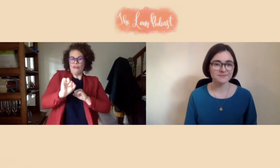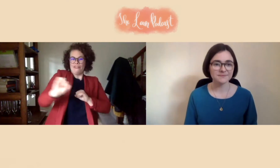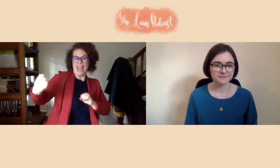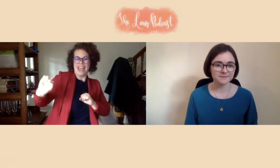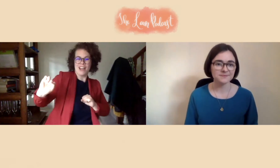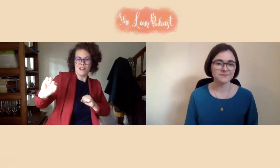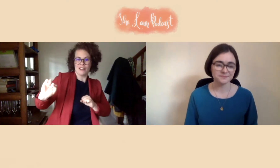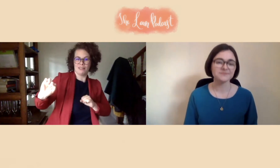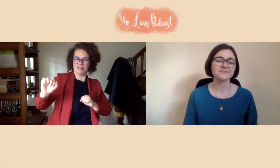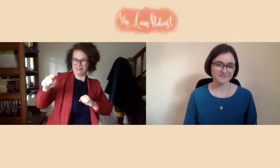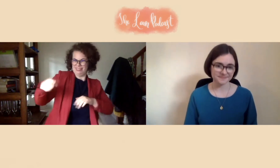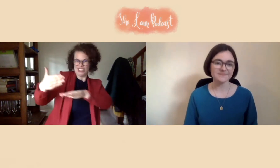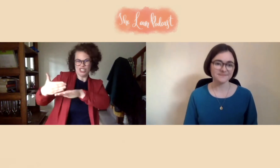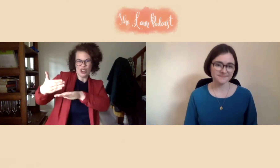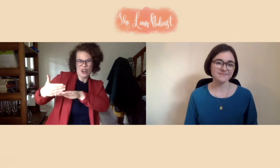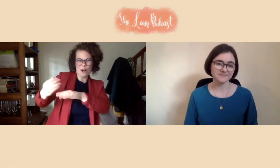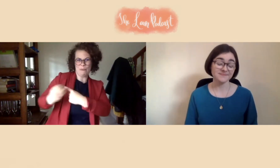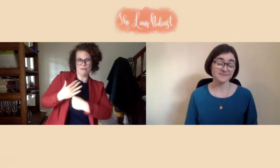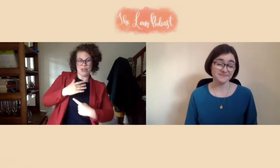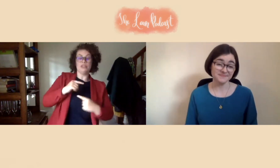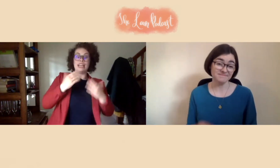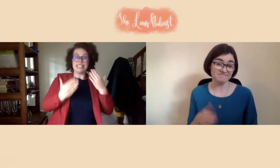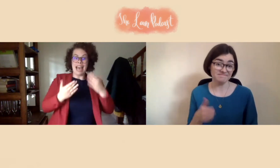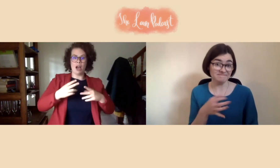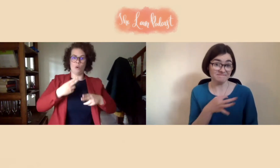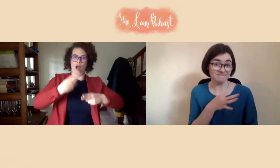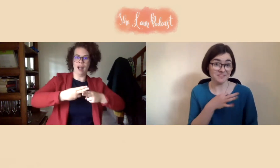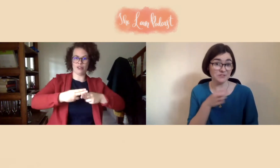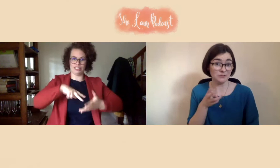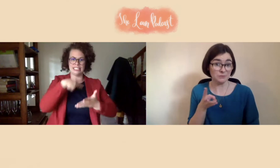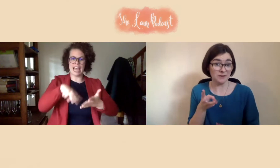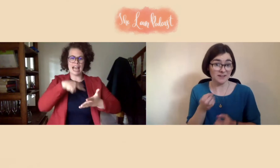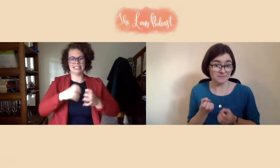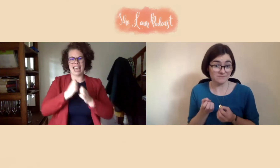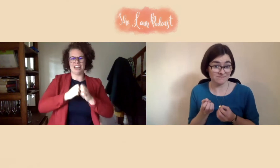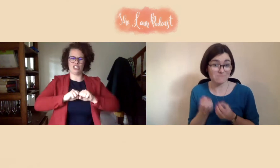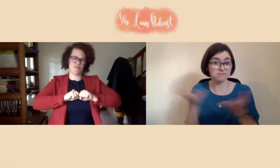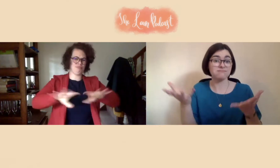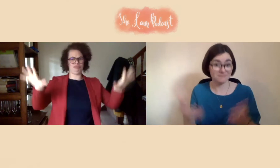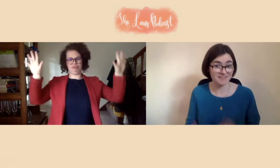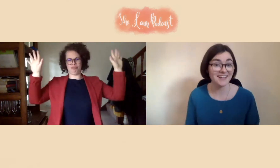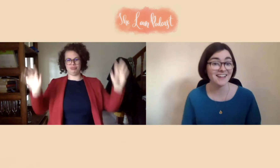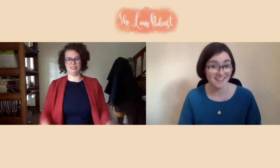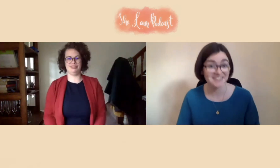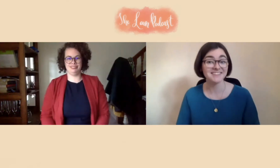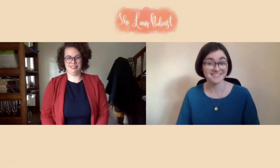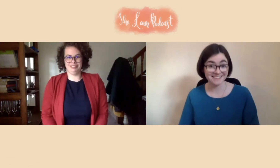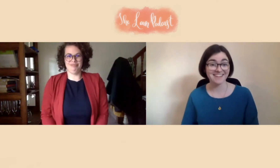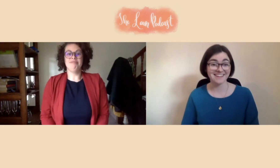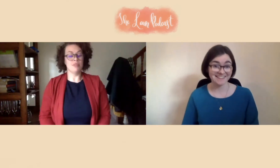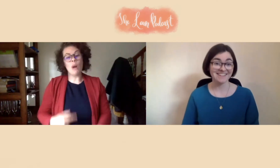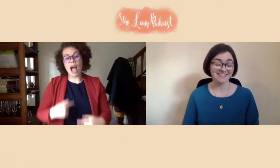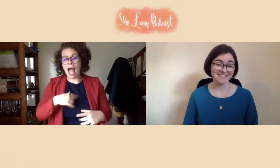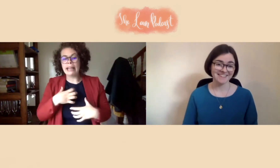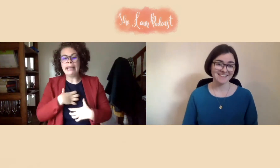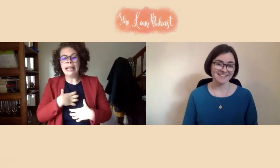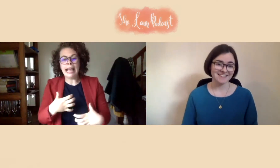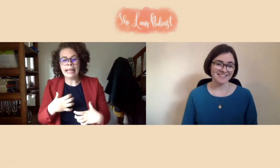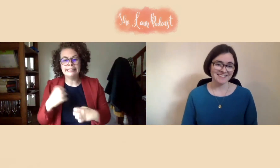of bouncing it off. That's a good way to release it. Yeah. Well, I'm not one for exercising, so that's my...